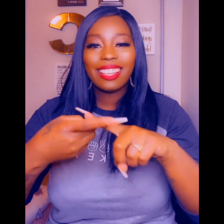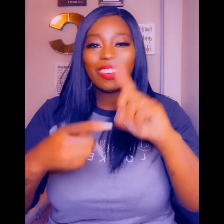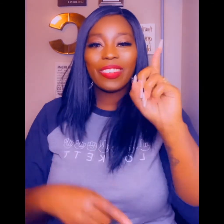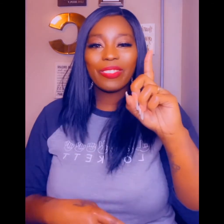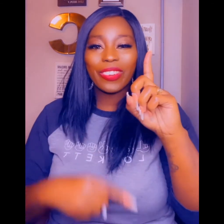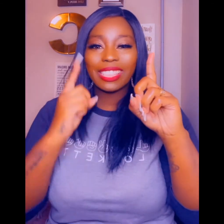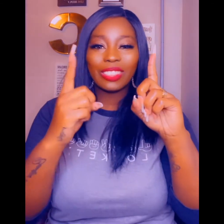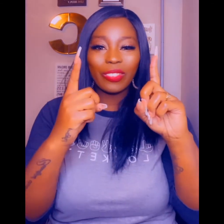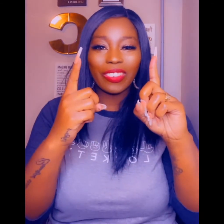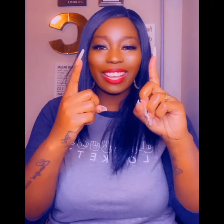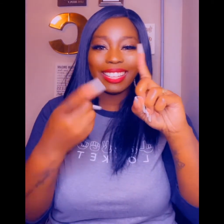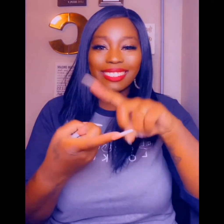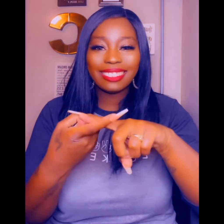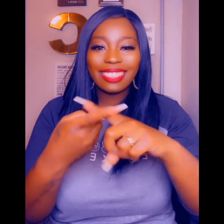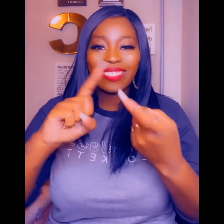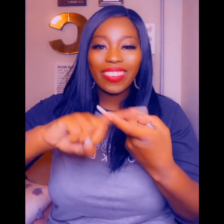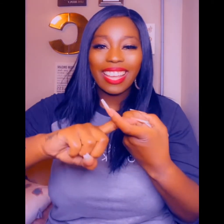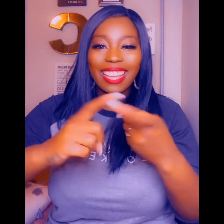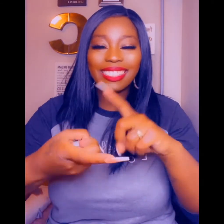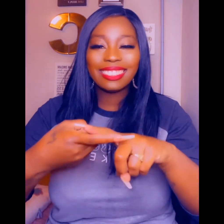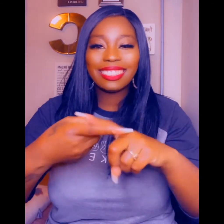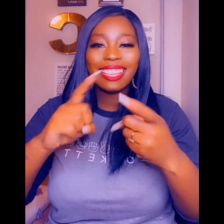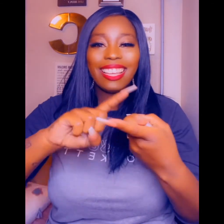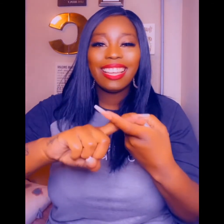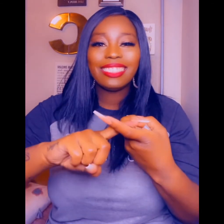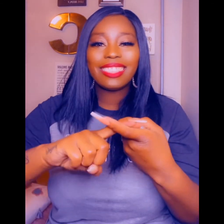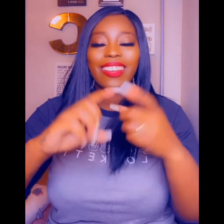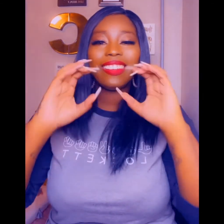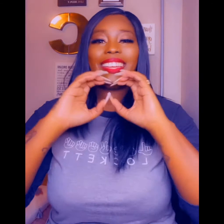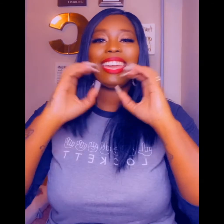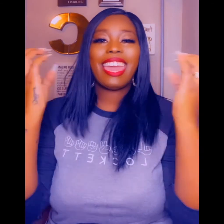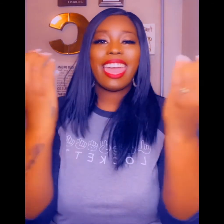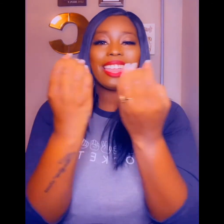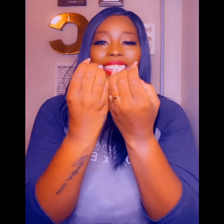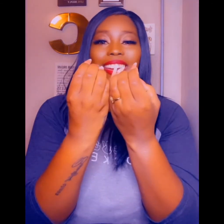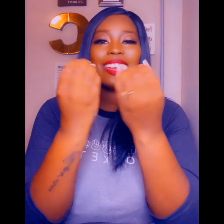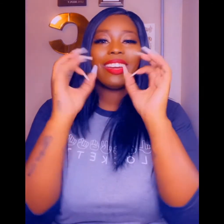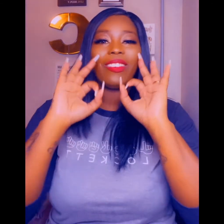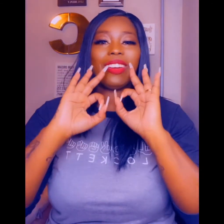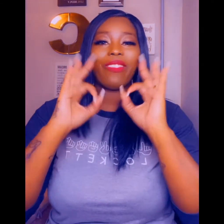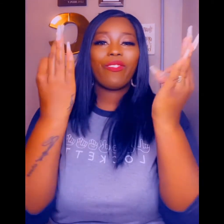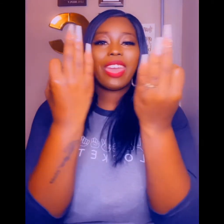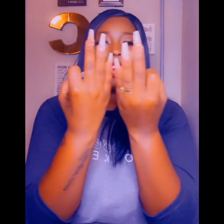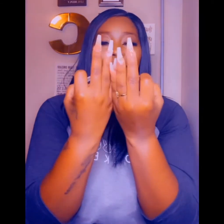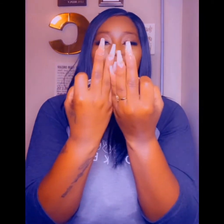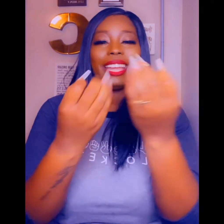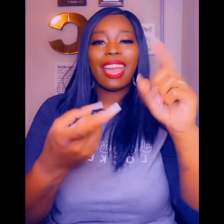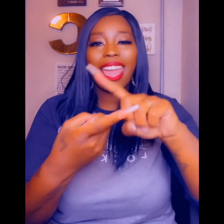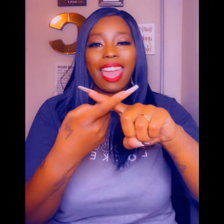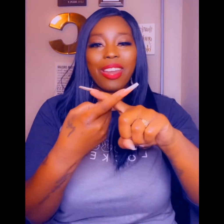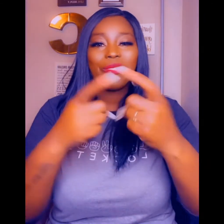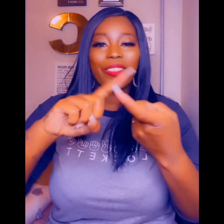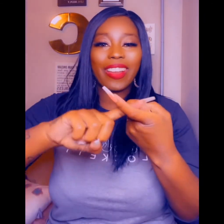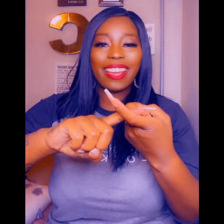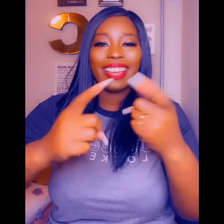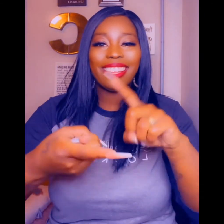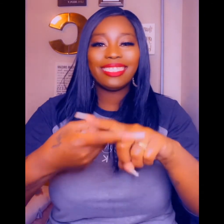One friend, two friends. Friends. So gather with family and friends.